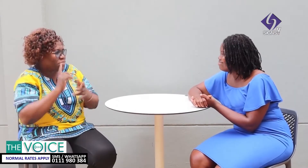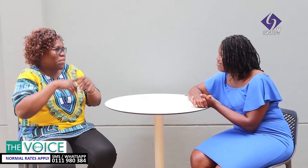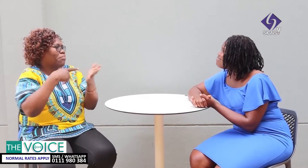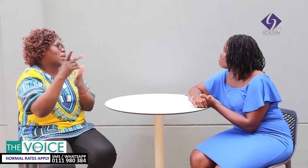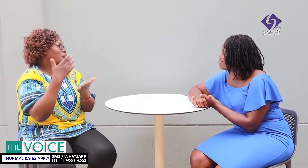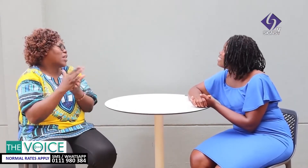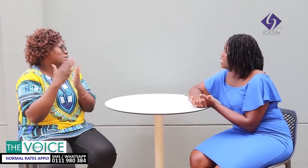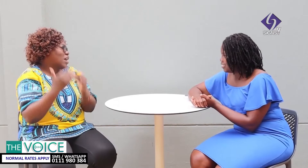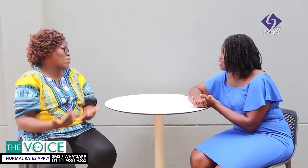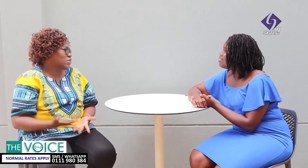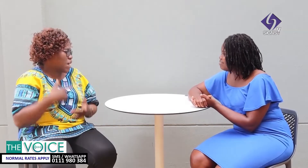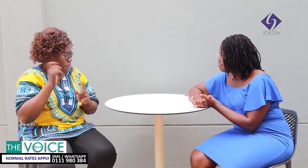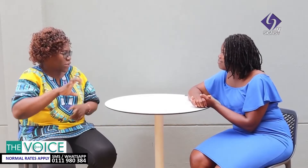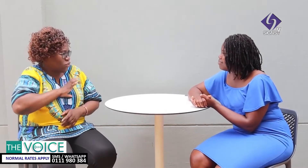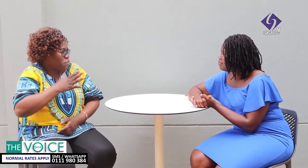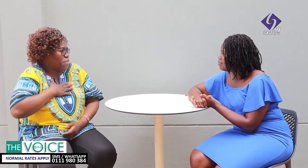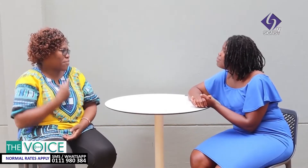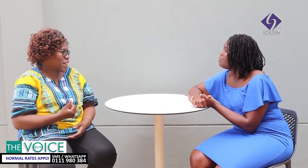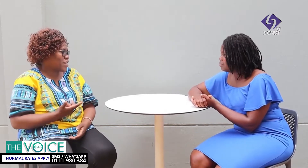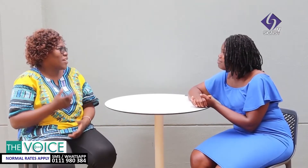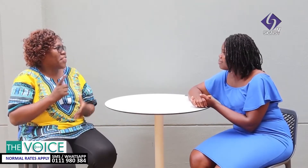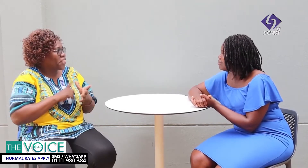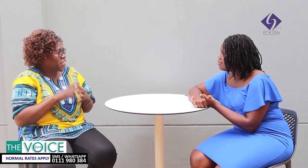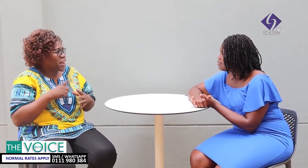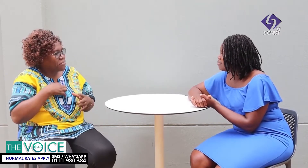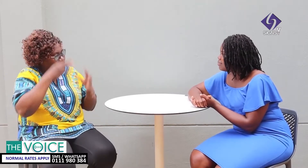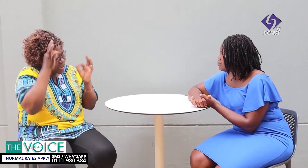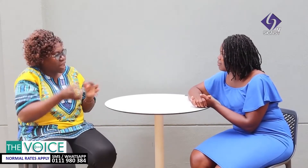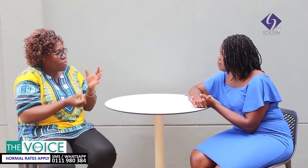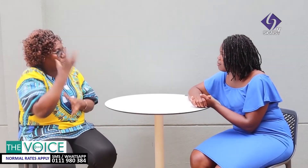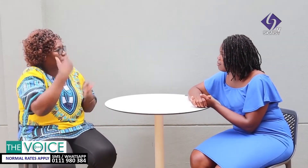for my school and my child's school and food and provide as a mother.